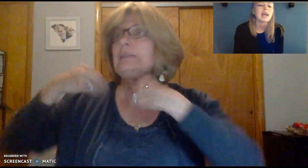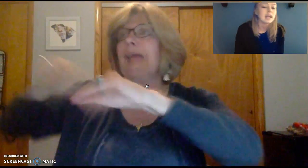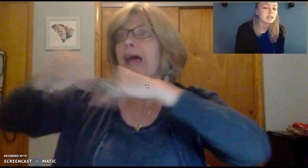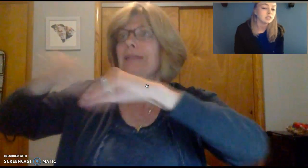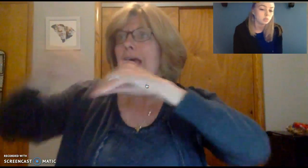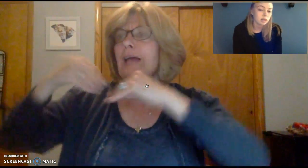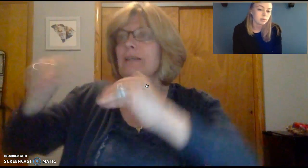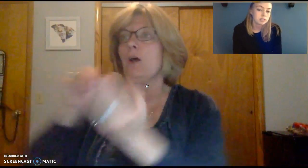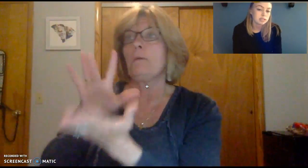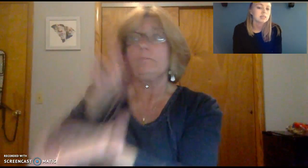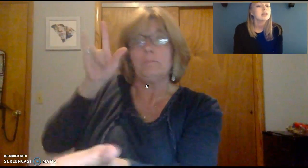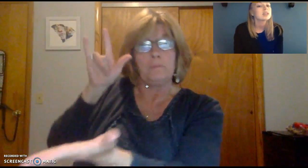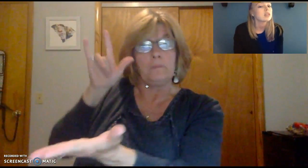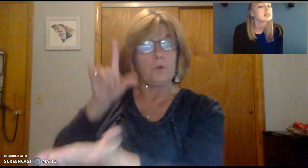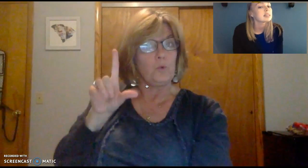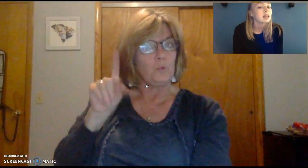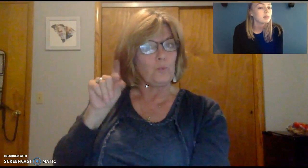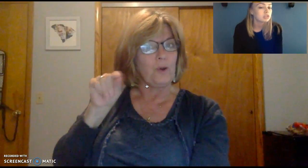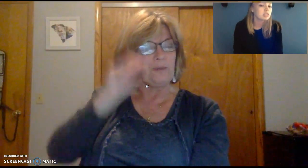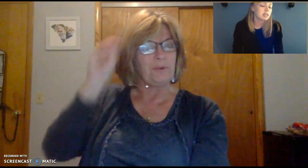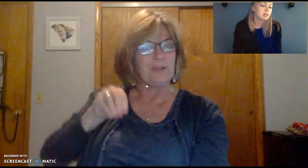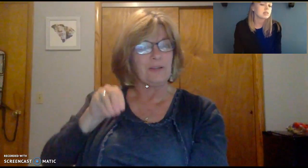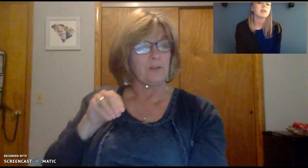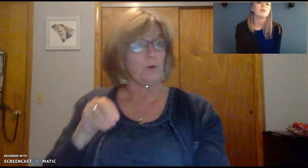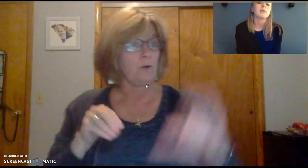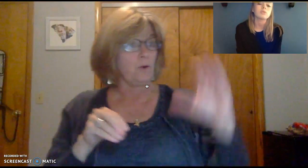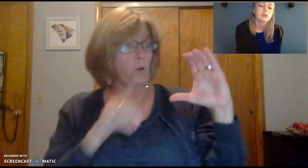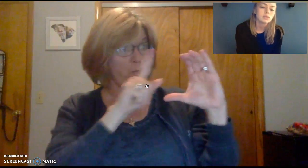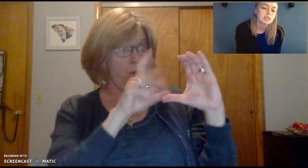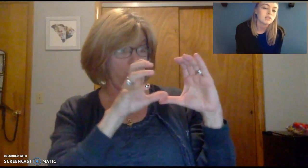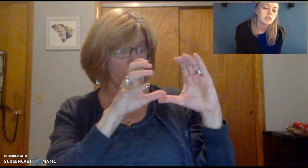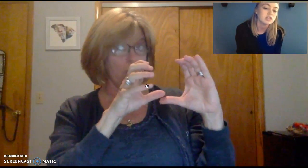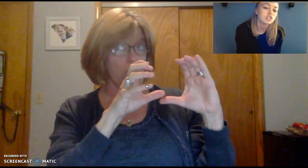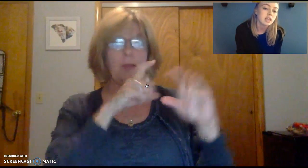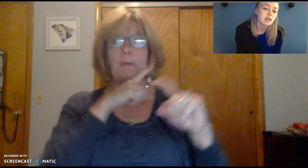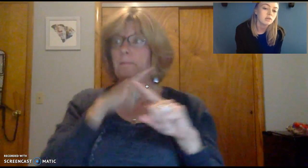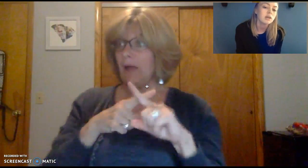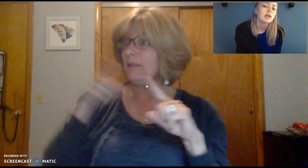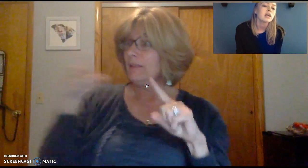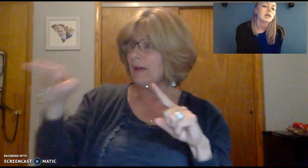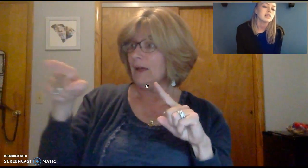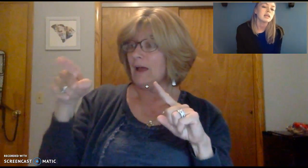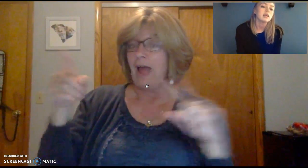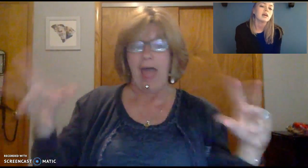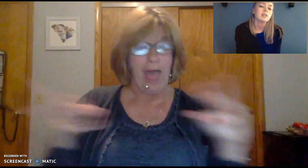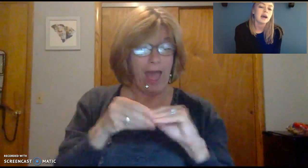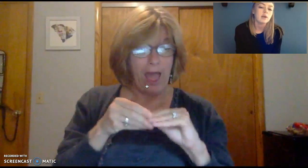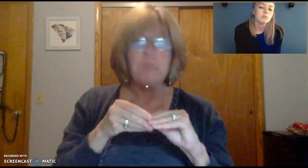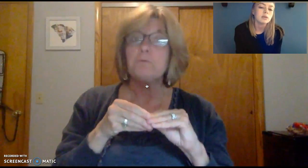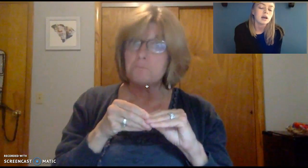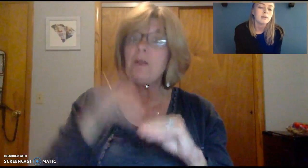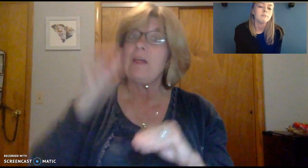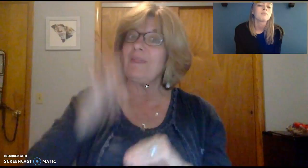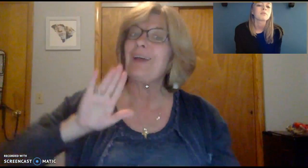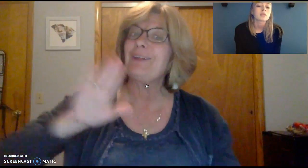salary and 20%. So they sell a bunch of things and they would make 20% off each sale. And then that